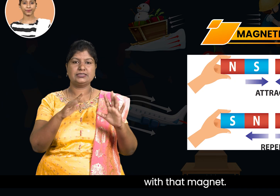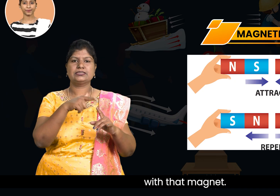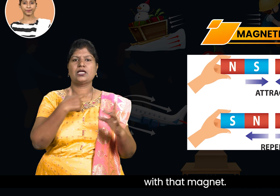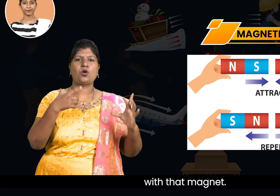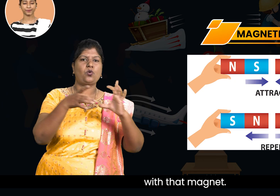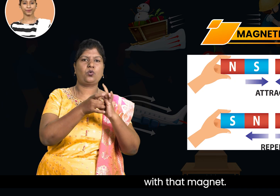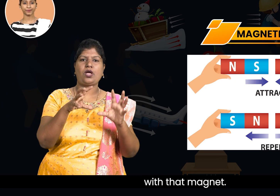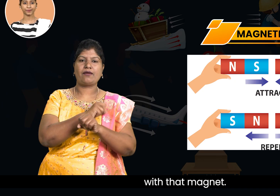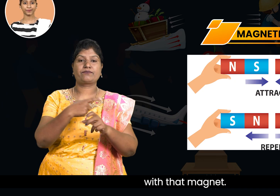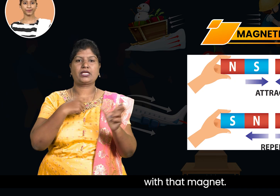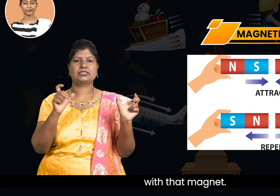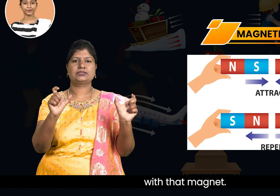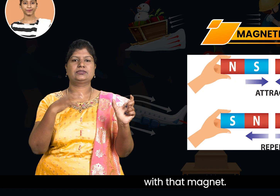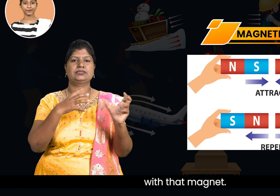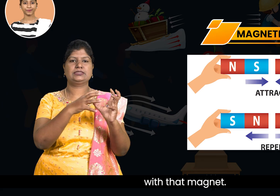magnet.